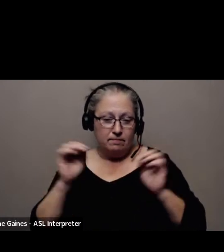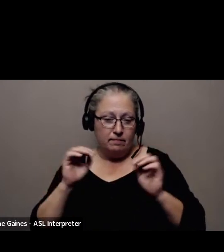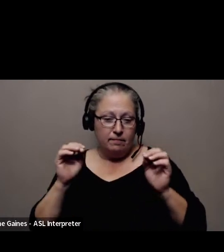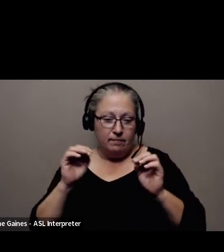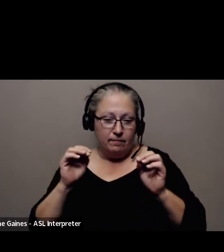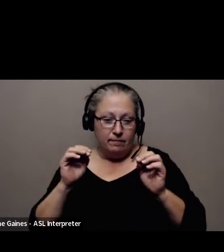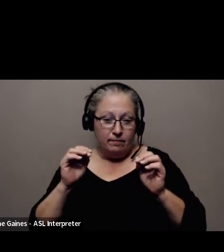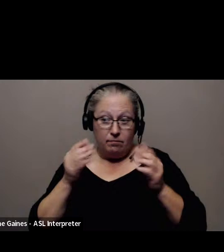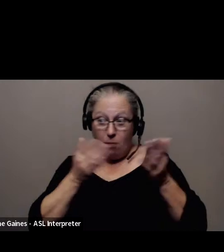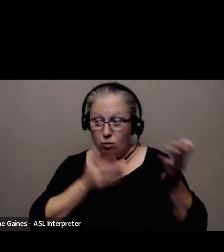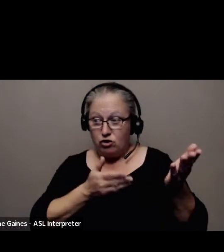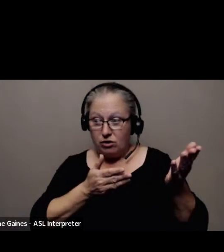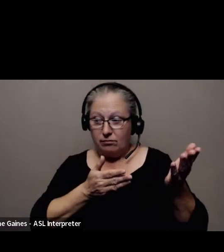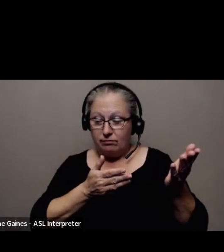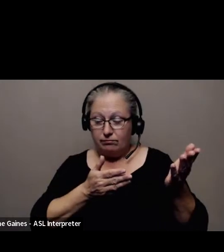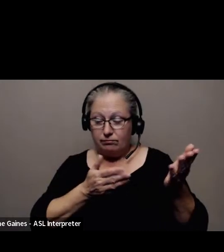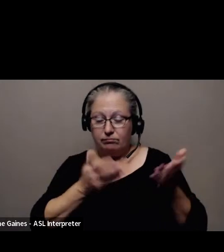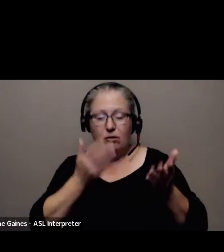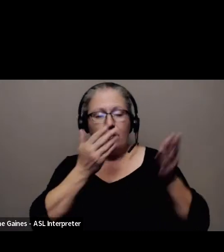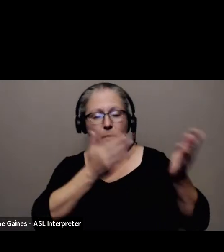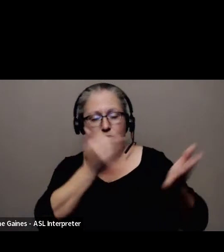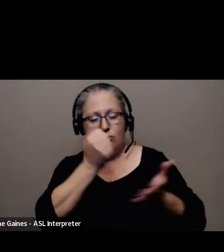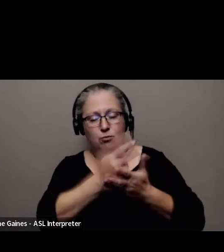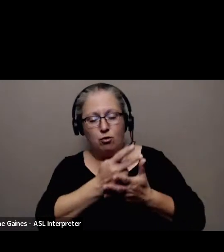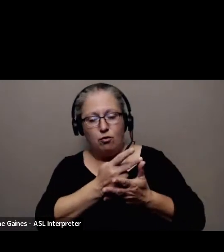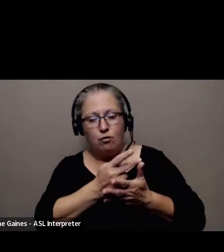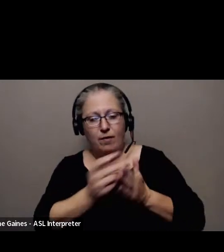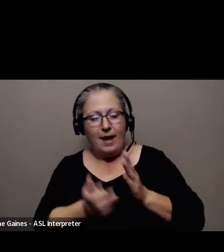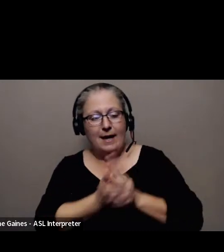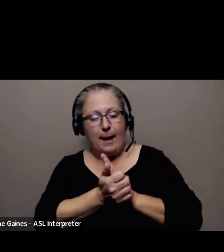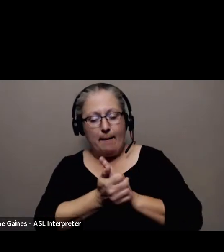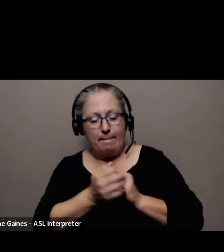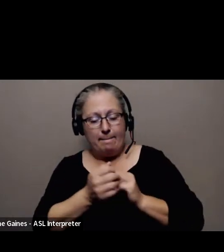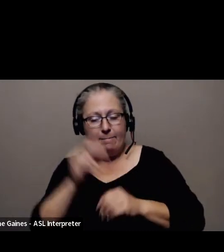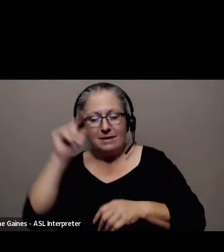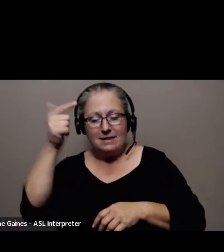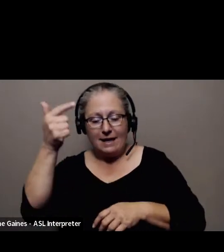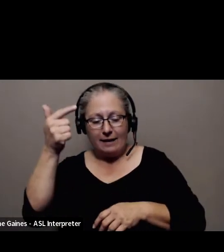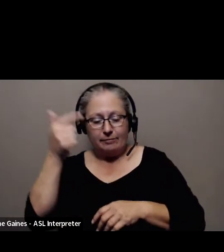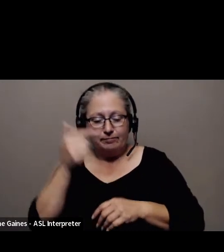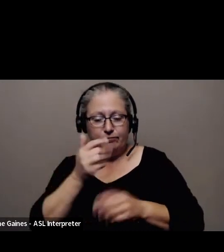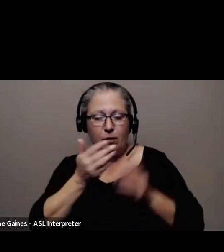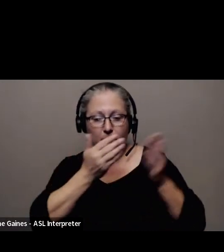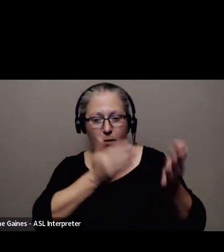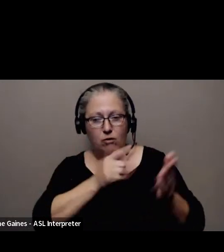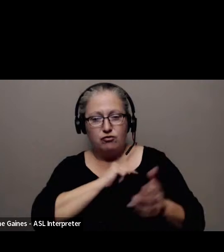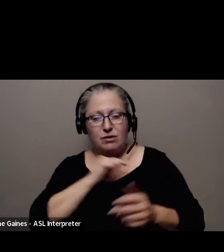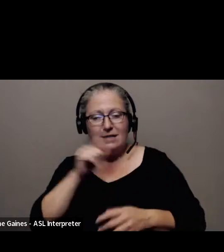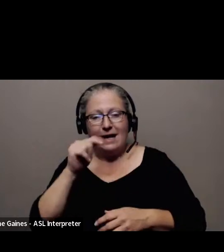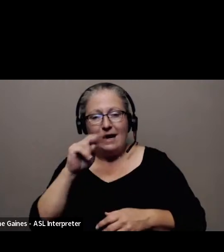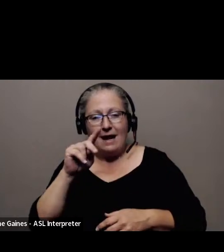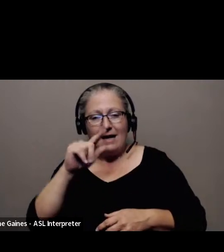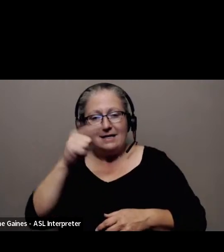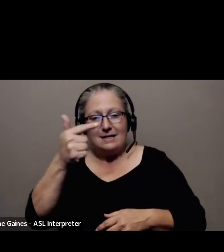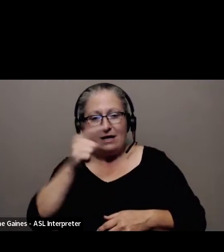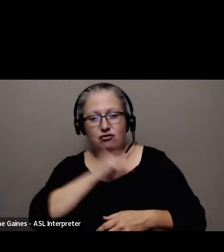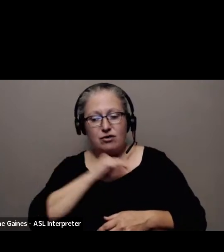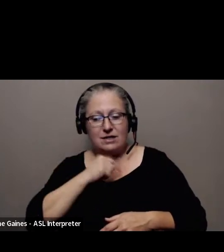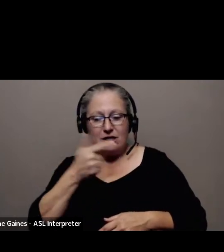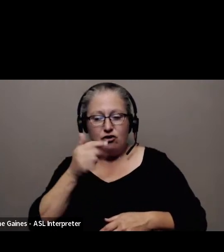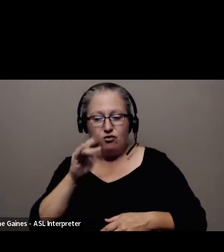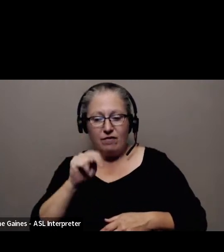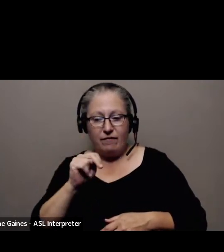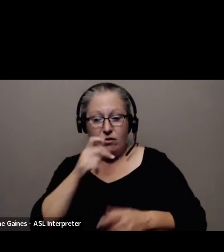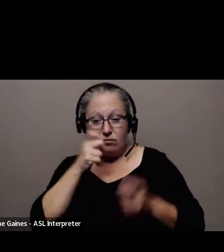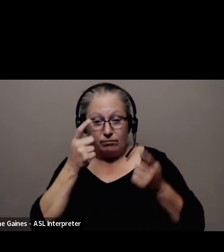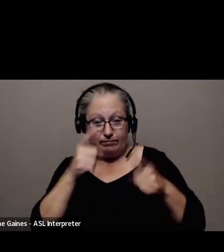Can I have a motion? Motion to approve the addendum. Second. Okay, motion trustee Land, second trustee Griffin, all